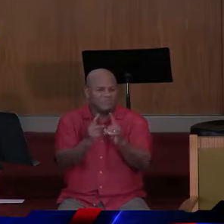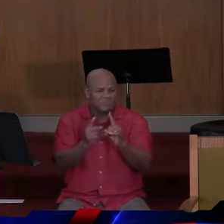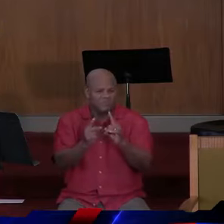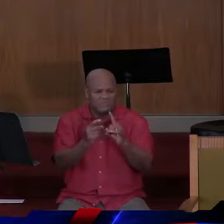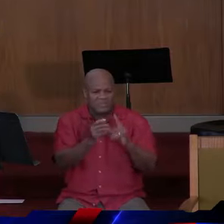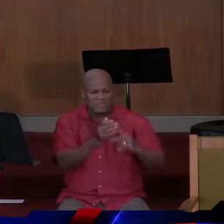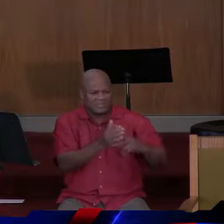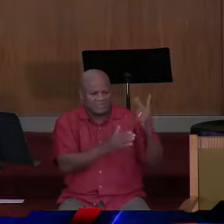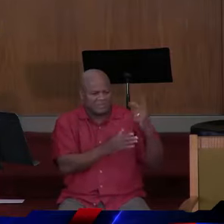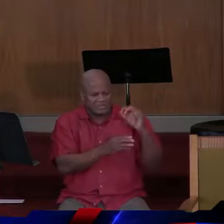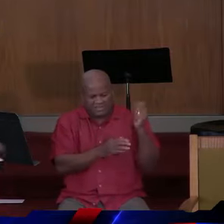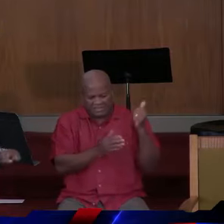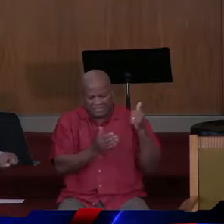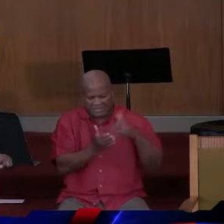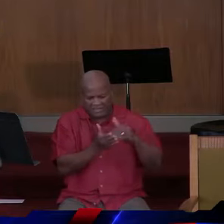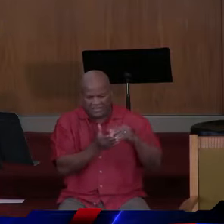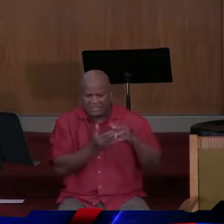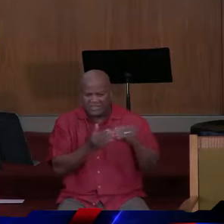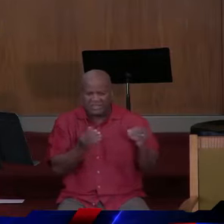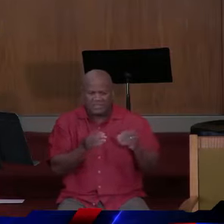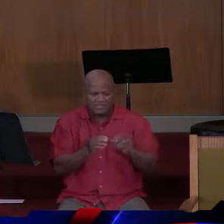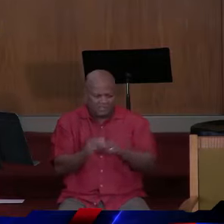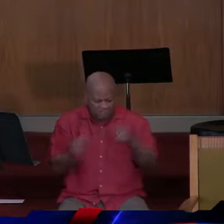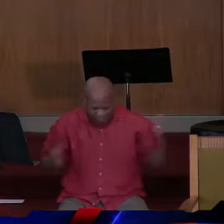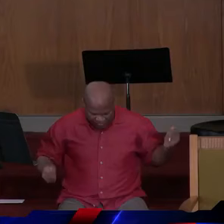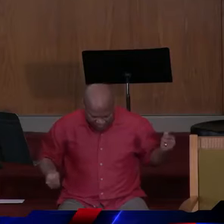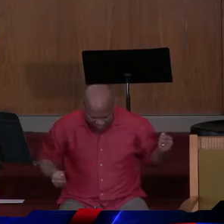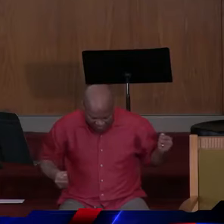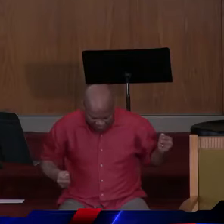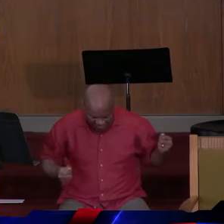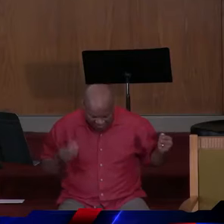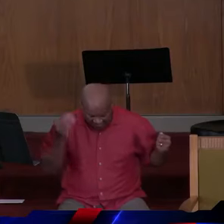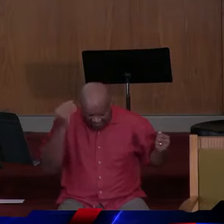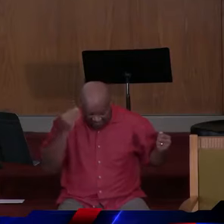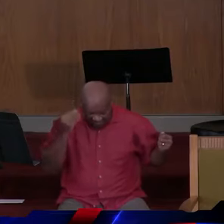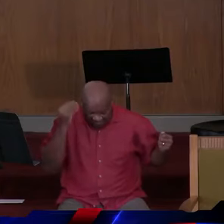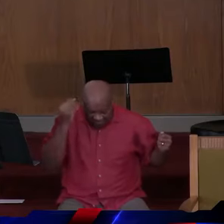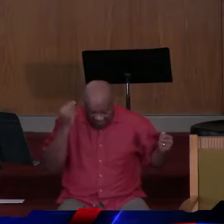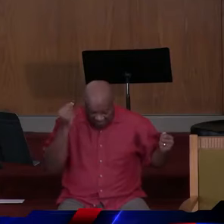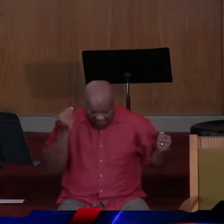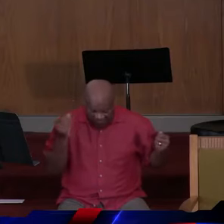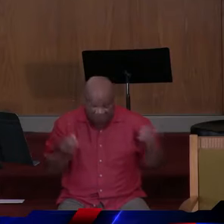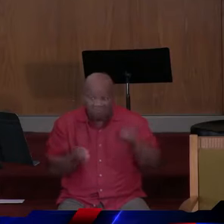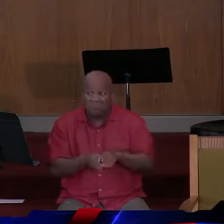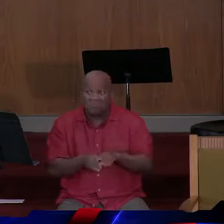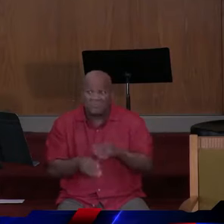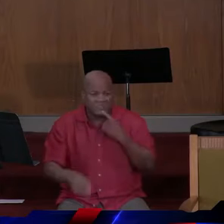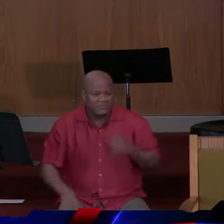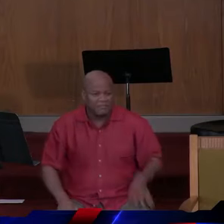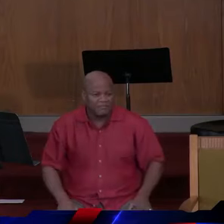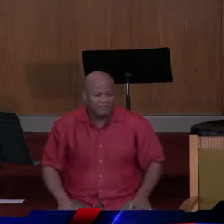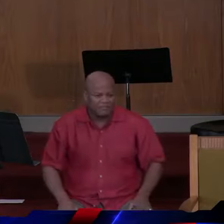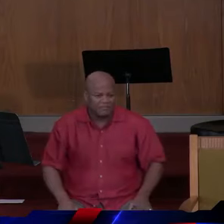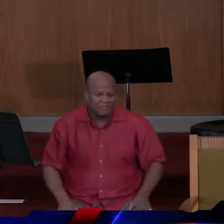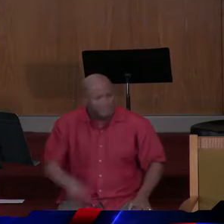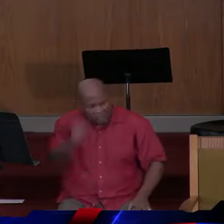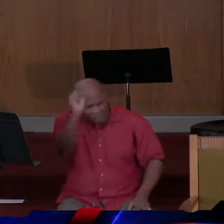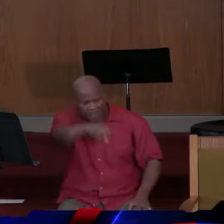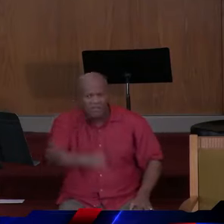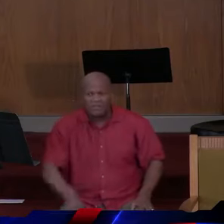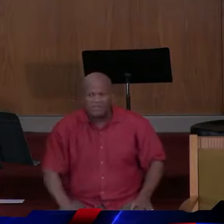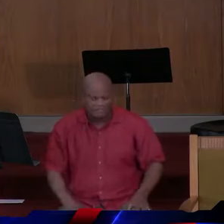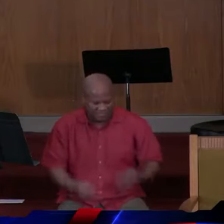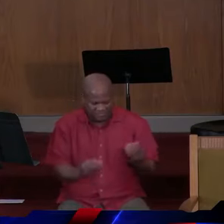duffel bag, $10 million cash, opens it, considered the proposal. She said, yeah.